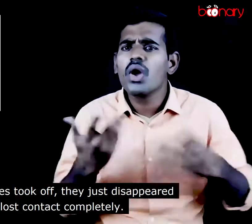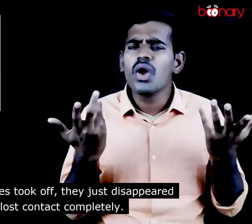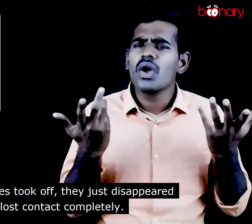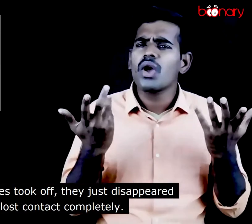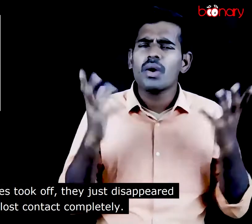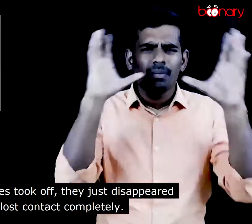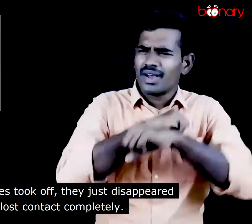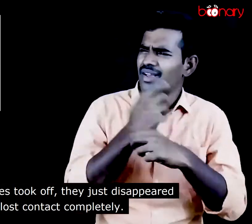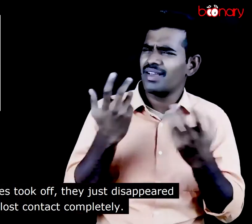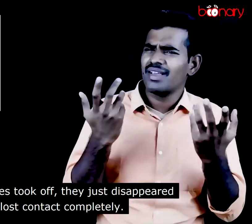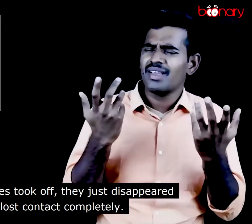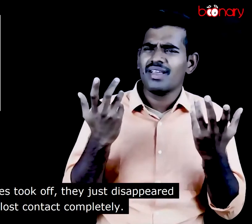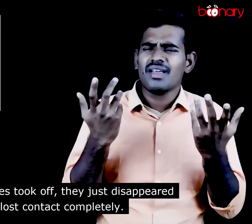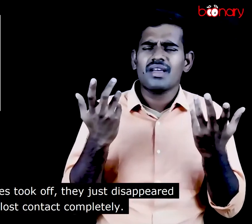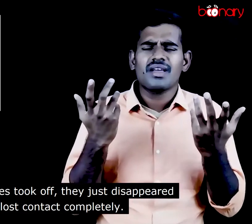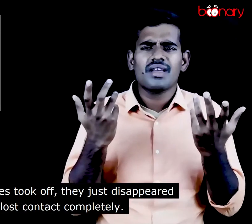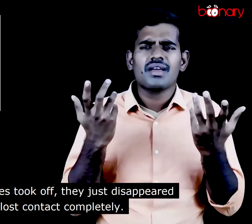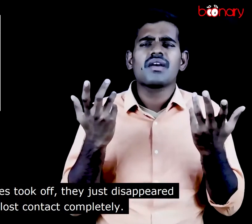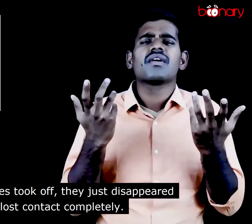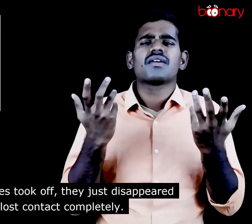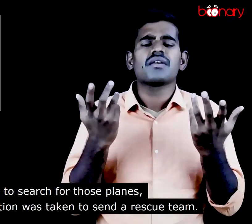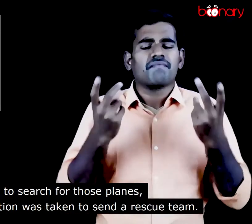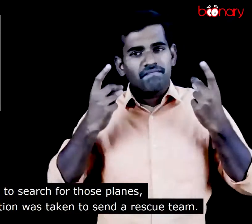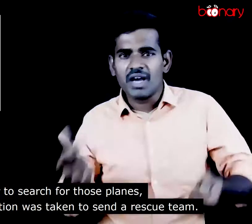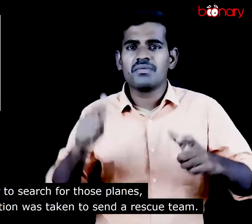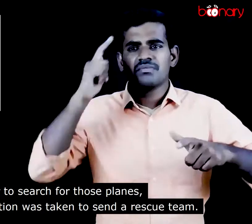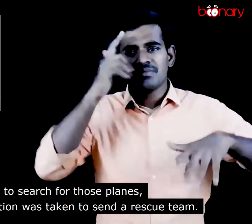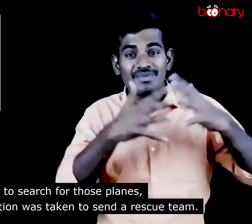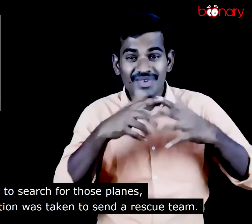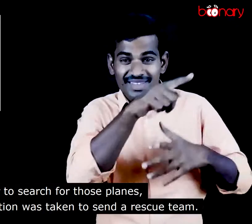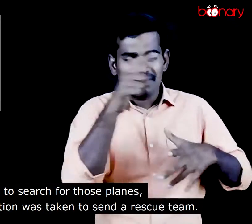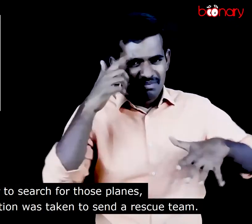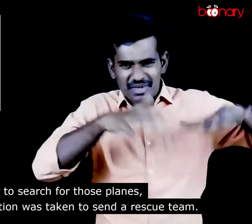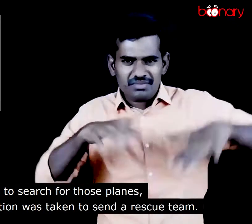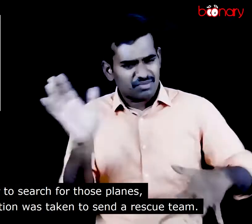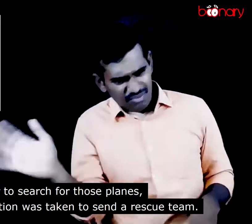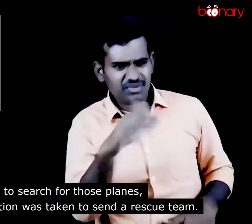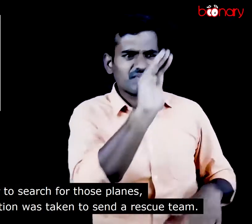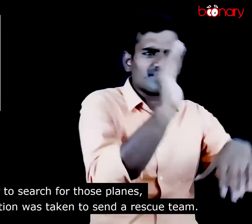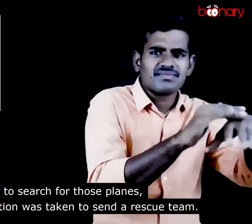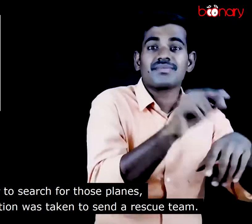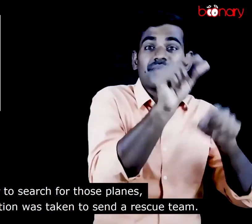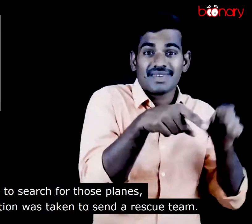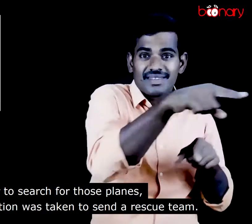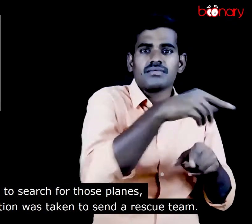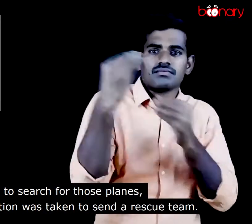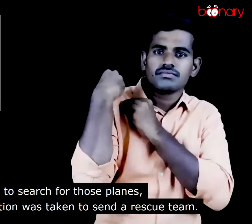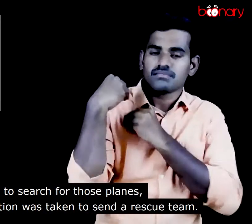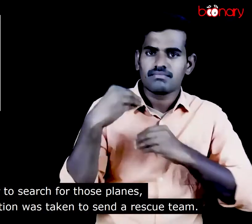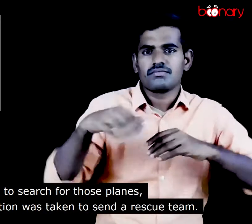lost contact completely. In order to search for those planes, immediately an action was